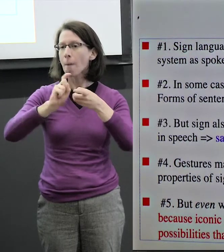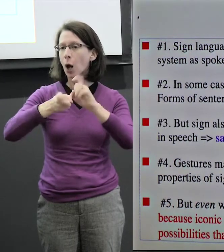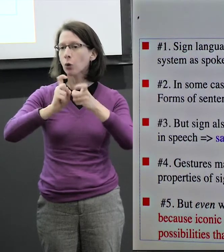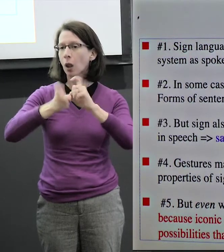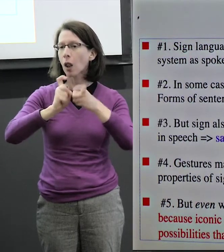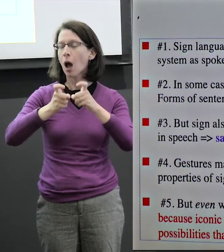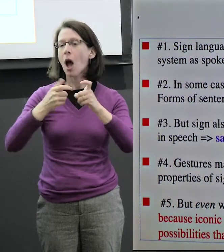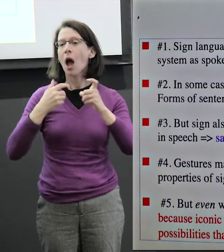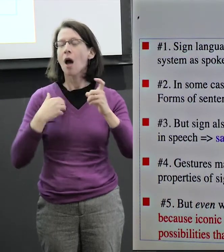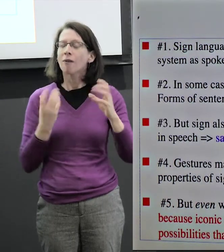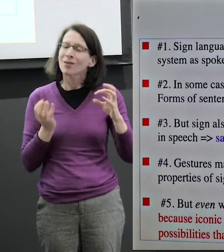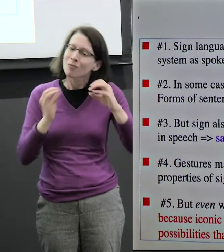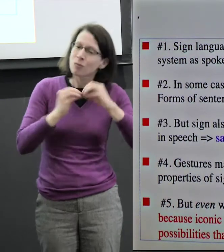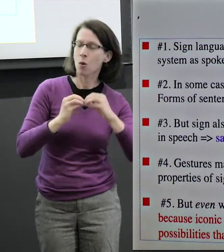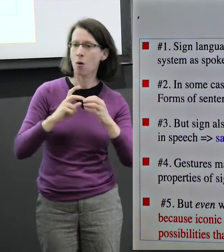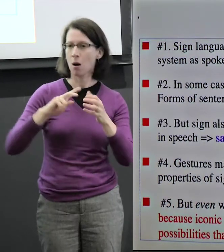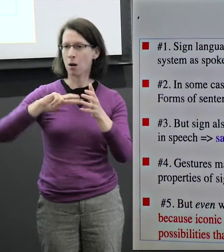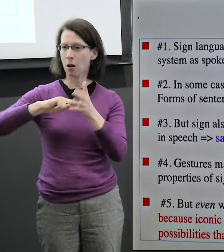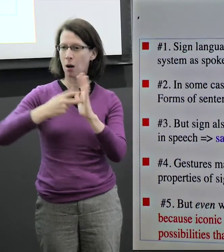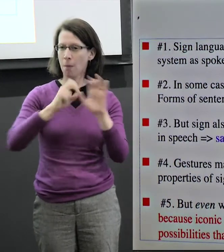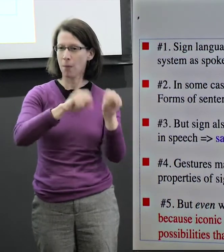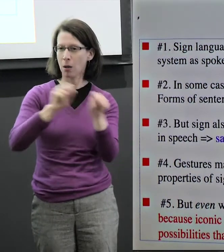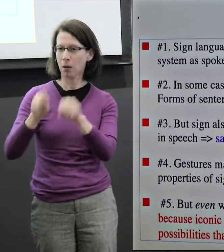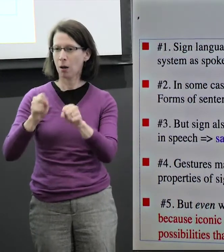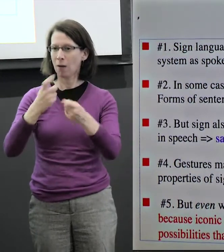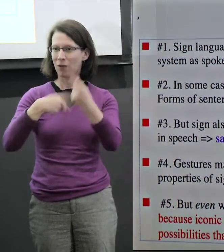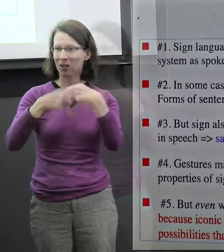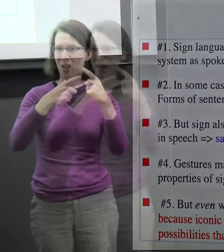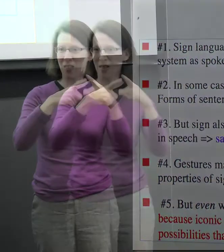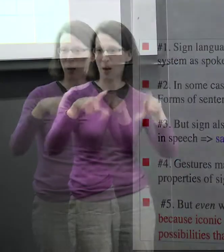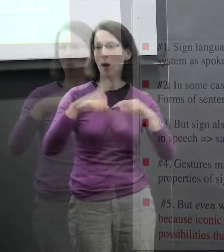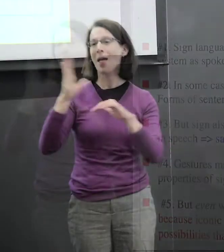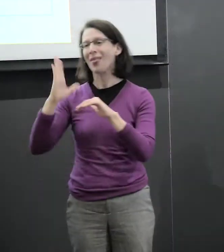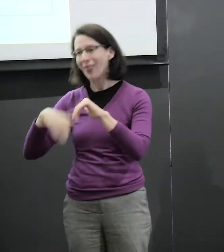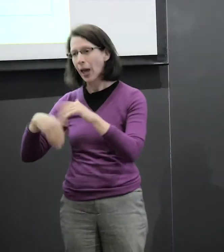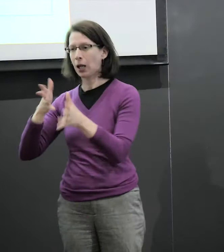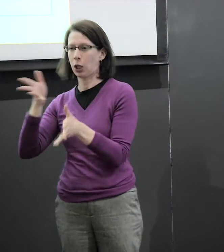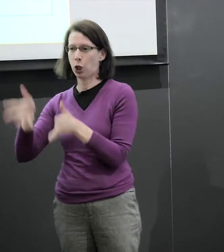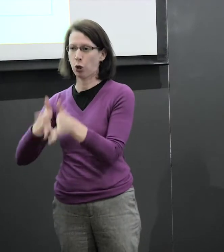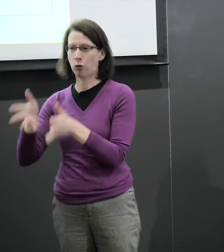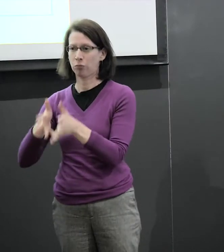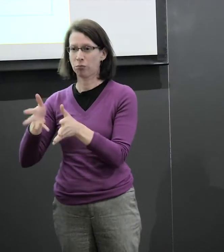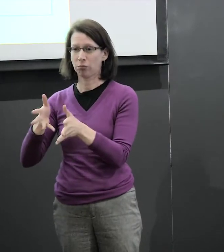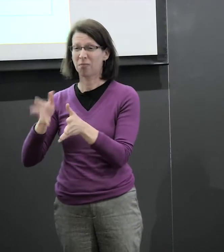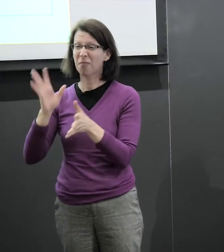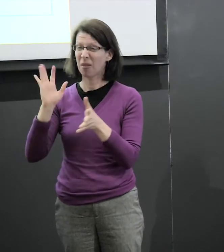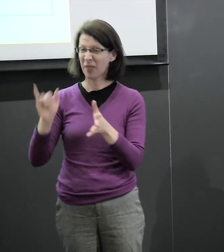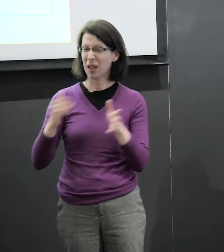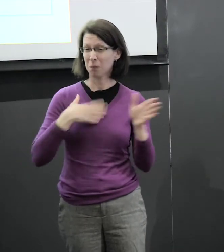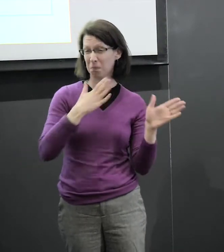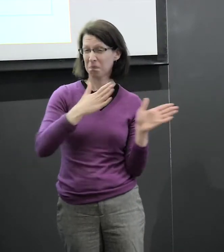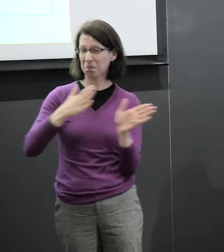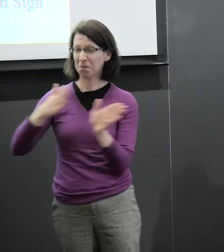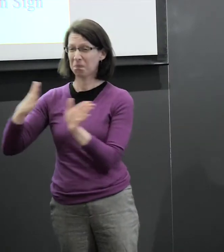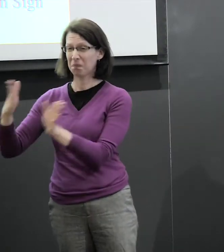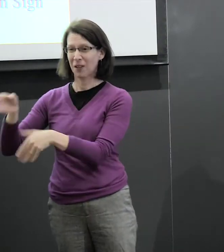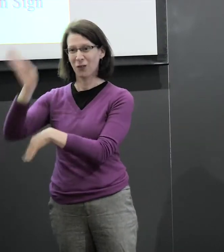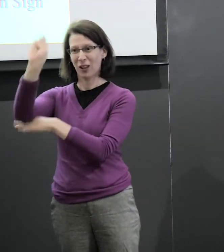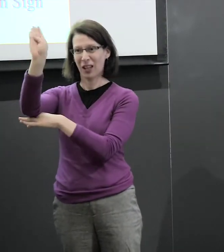semantic possibilities in sign language than in gestures. That's the plan.